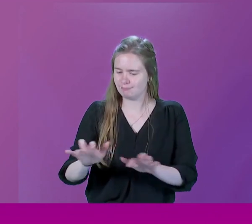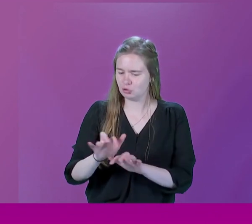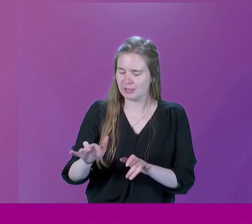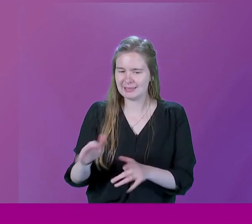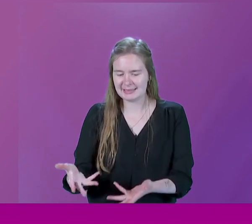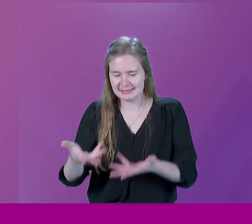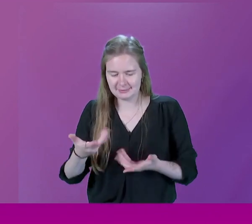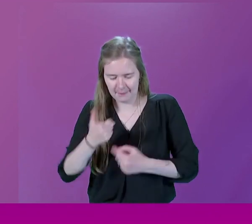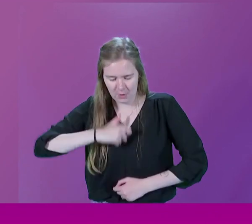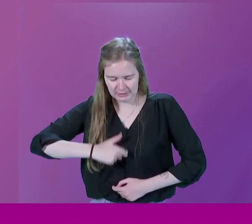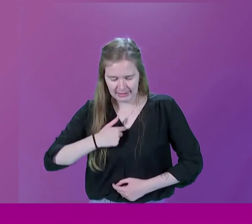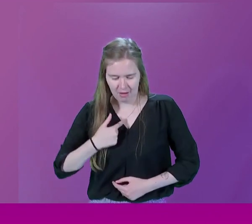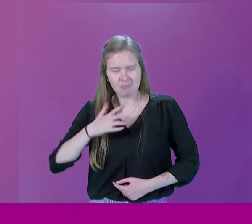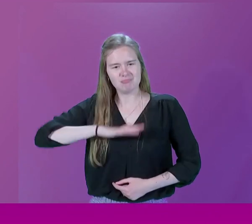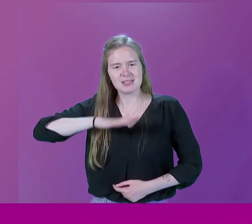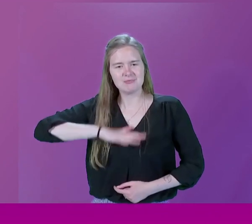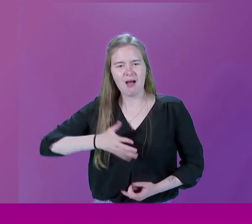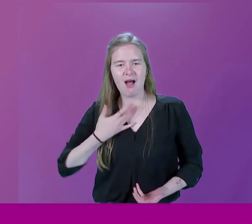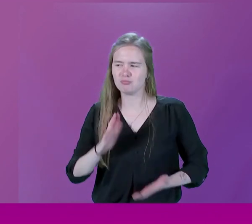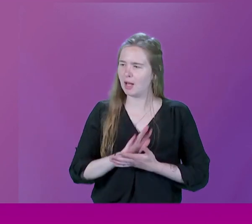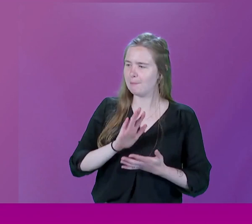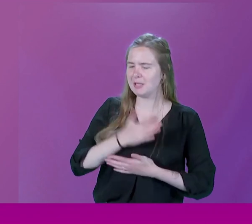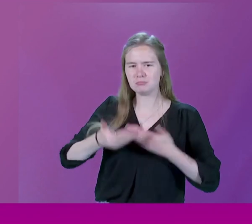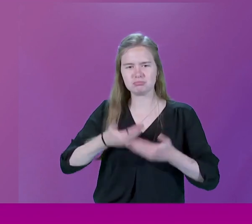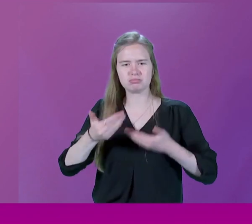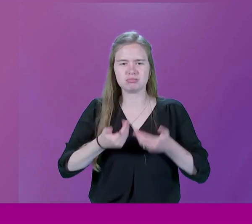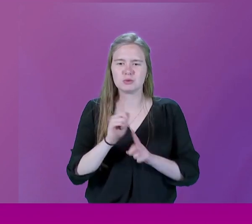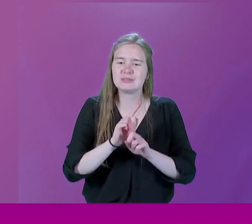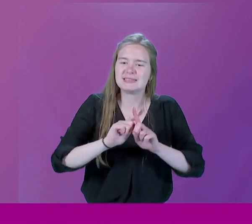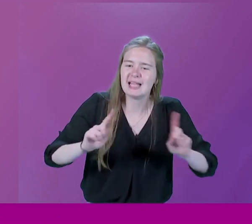that gives that person satisfaction? What difference does